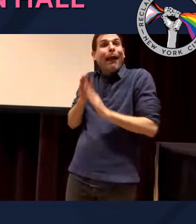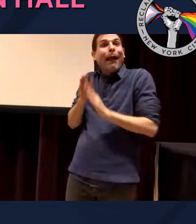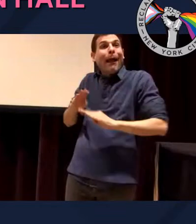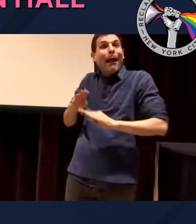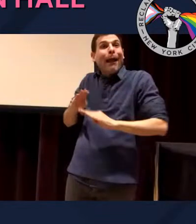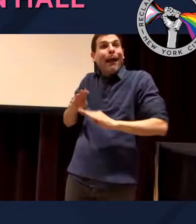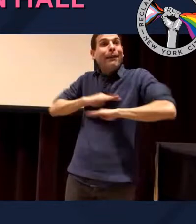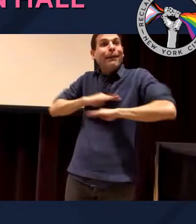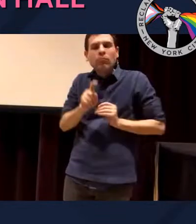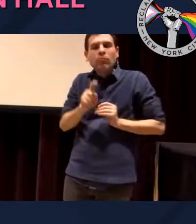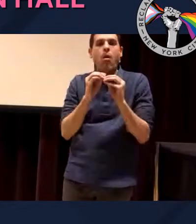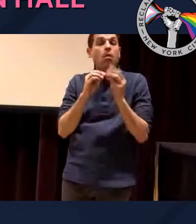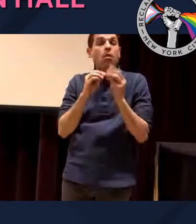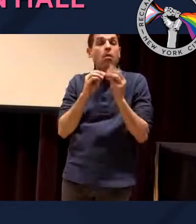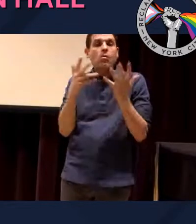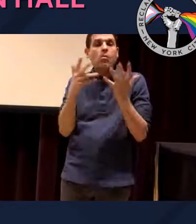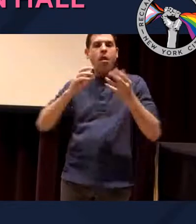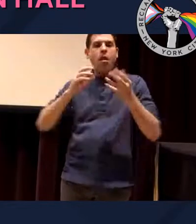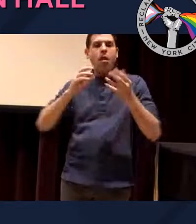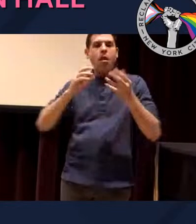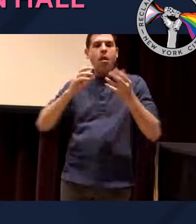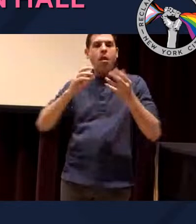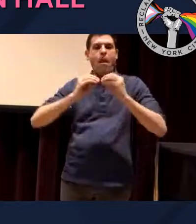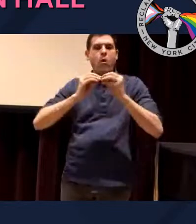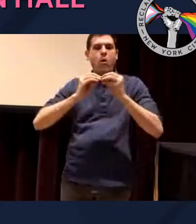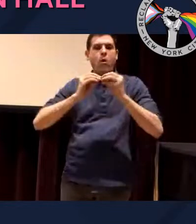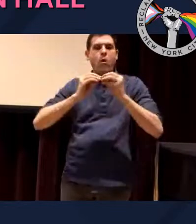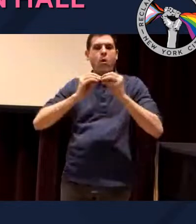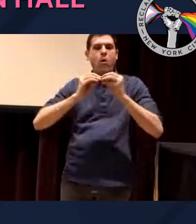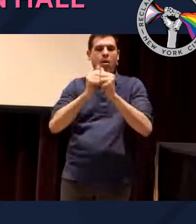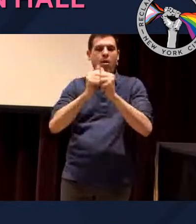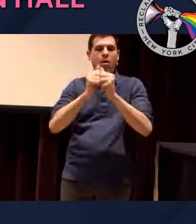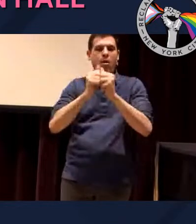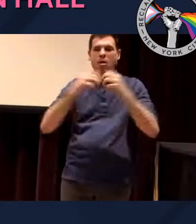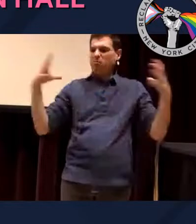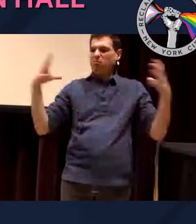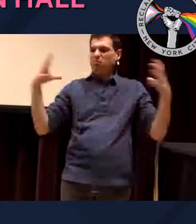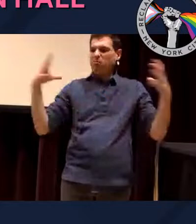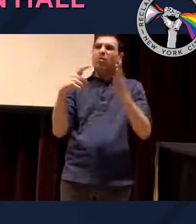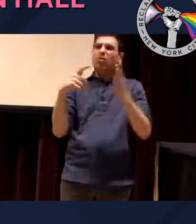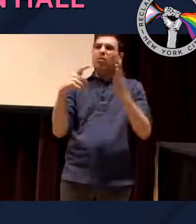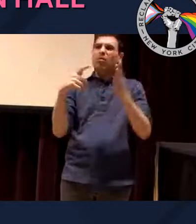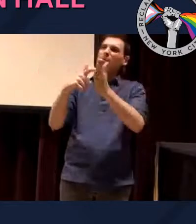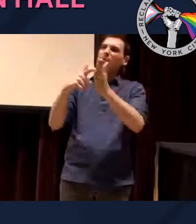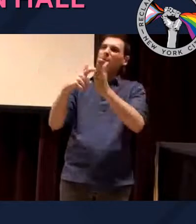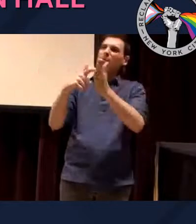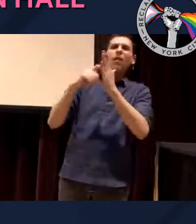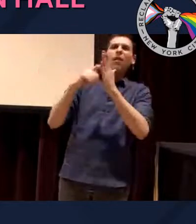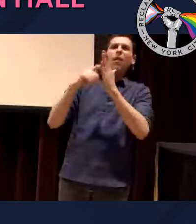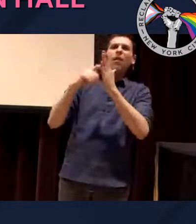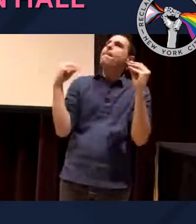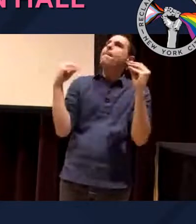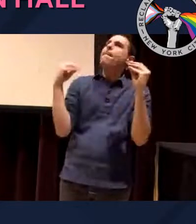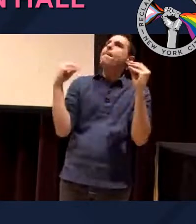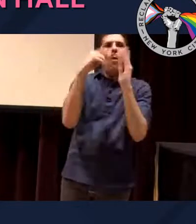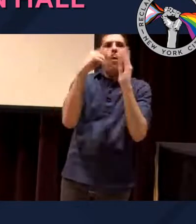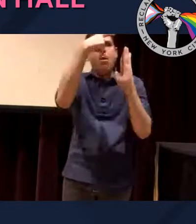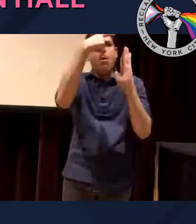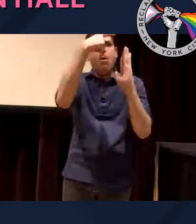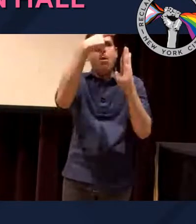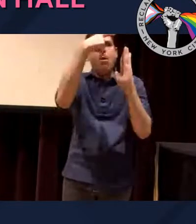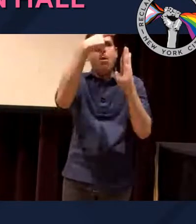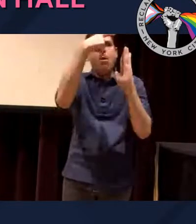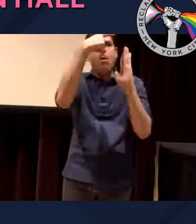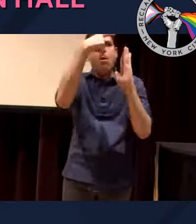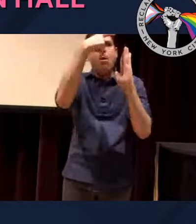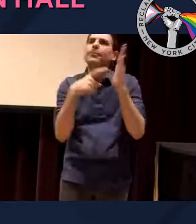done. Yeah, absolutely. Both of you said exactly what's on my mind, and I'm sure all of us